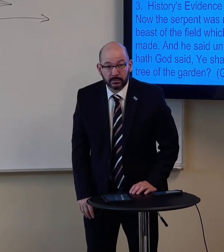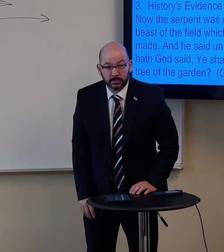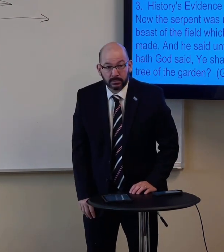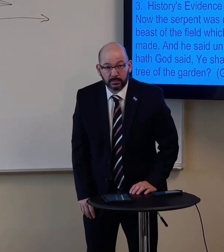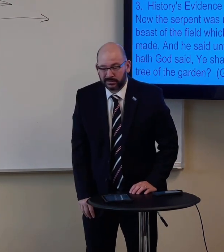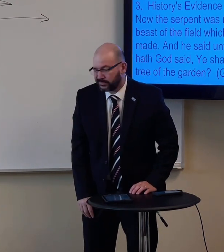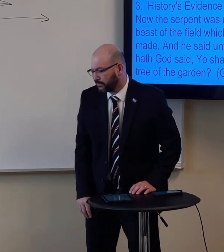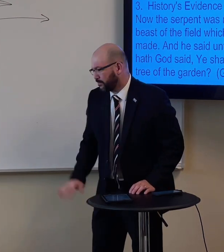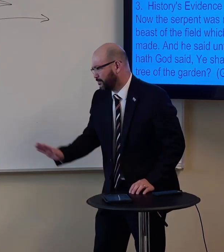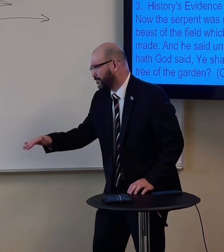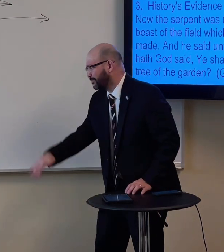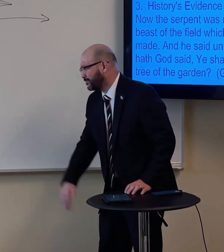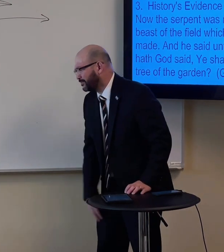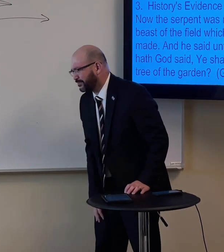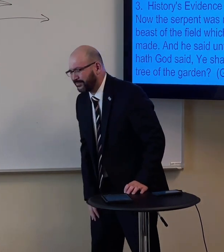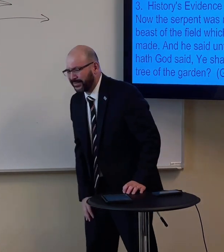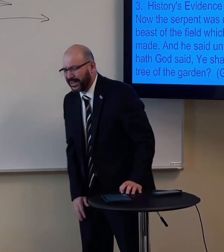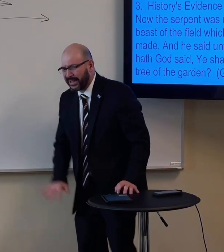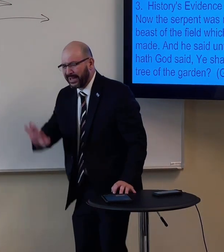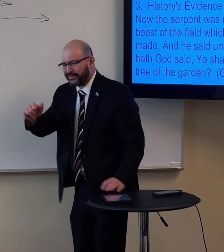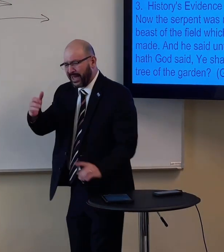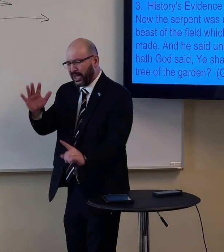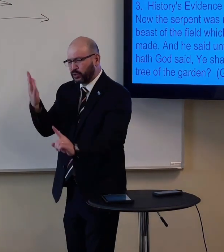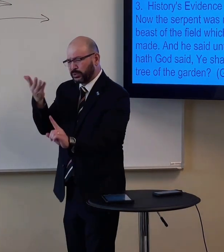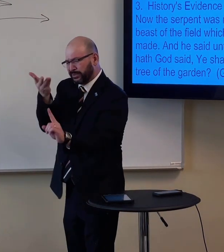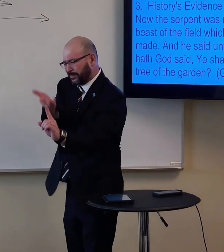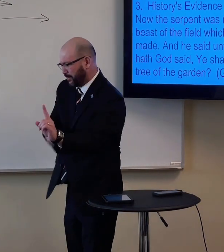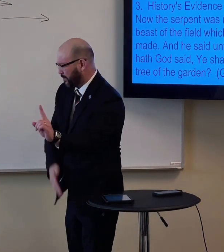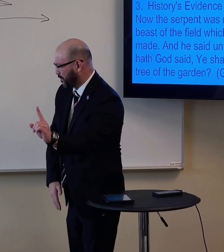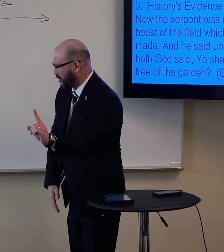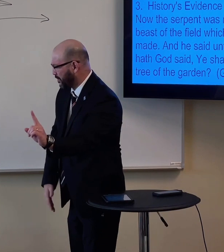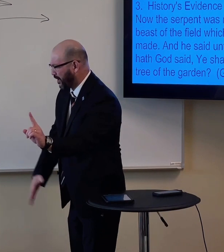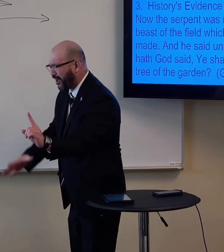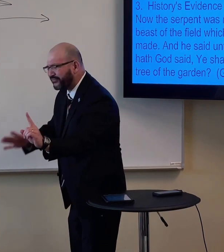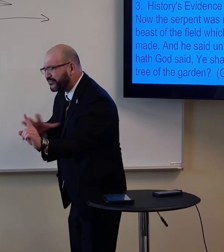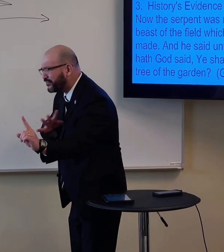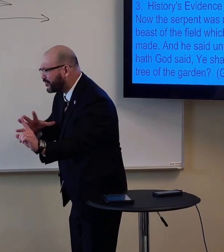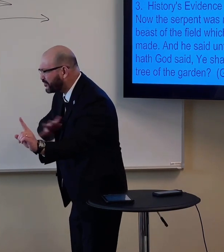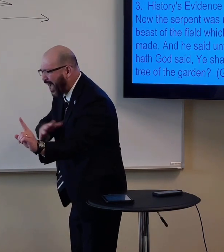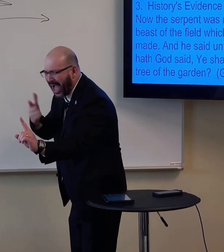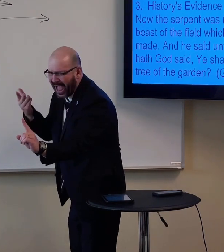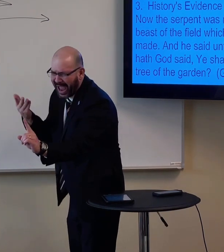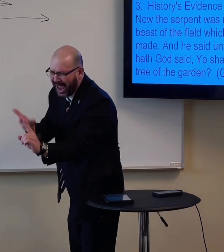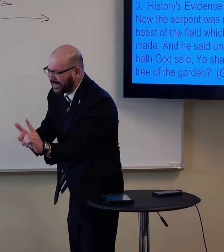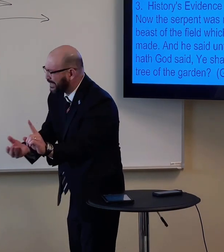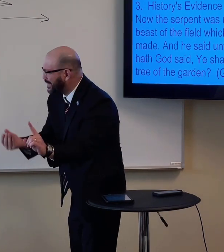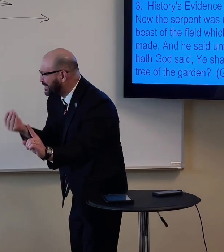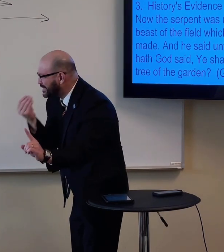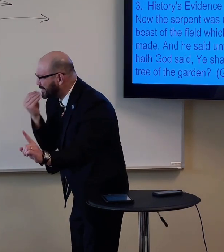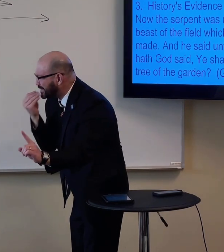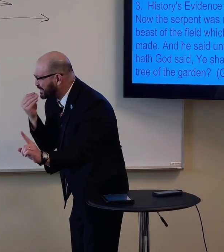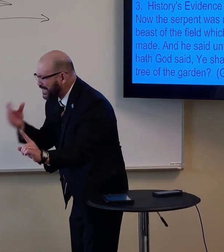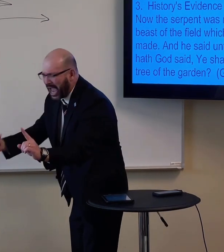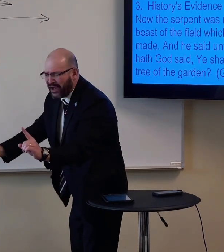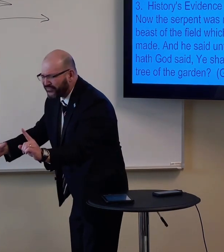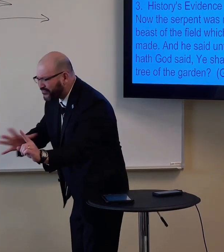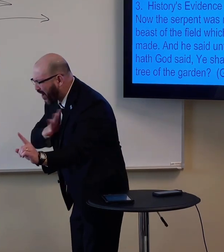And the devil said, you know what? You see the tree there? It's fine. You can eat the